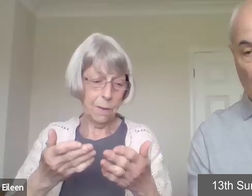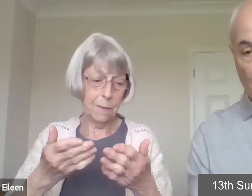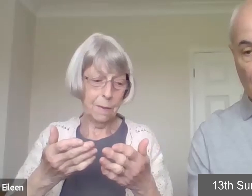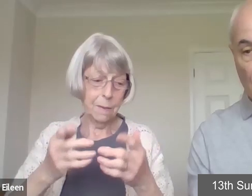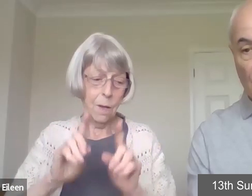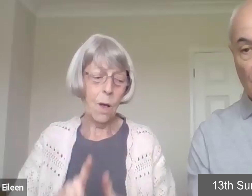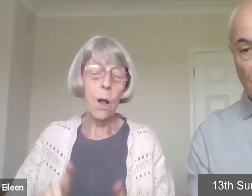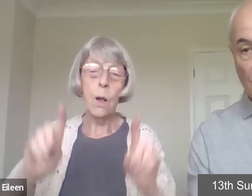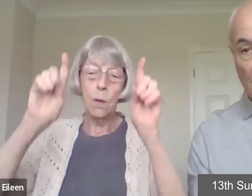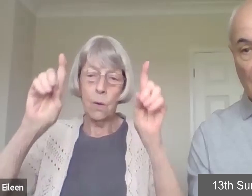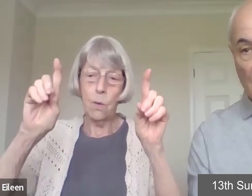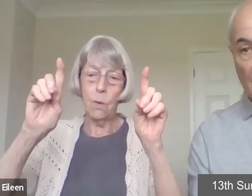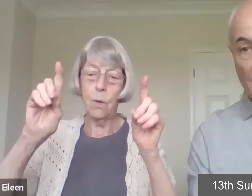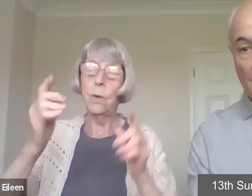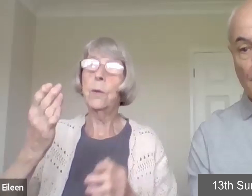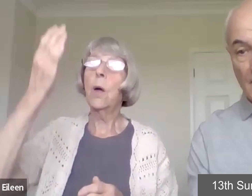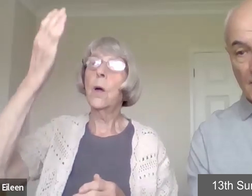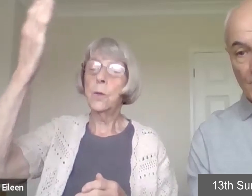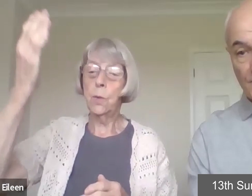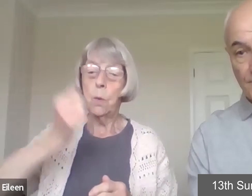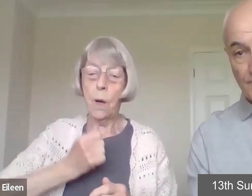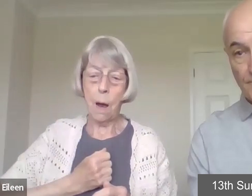Lord, you are my God.